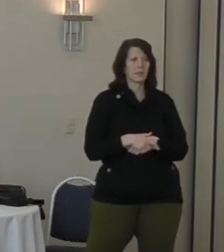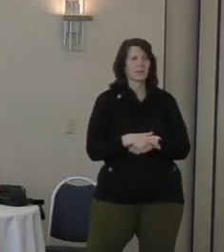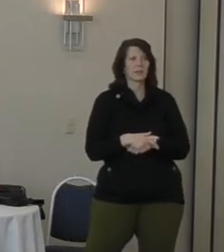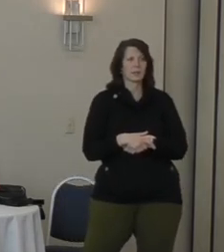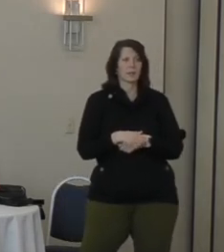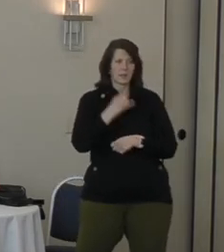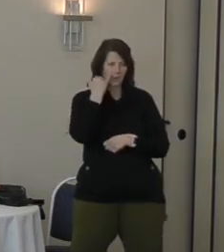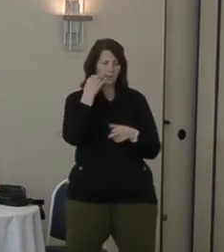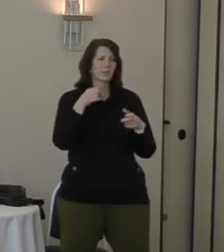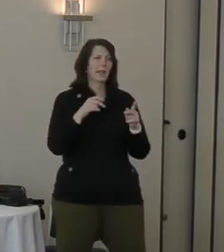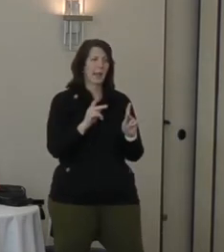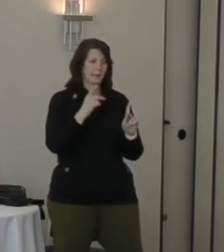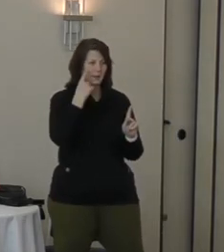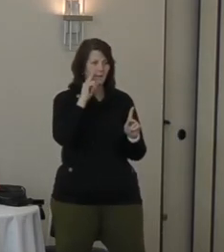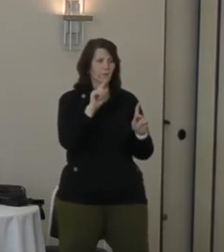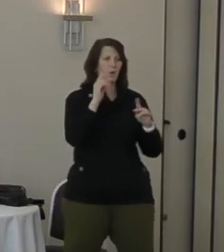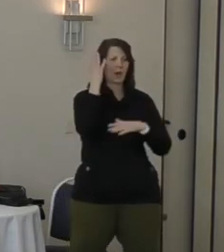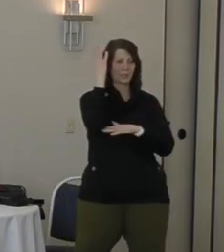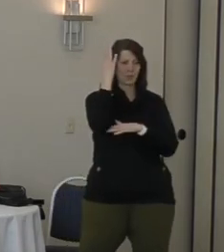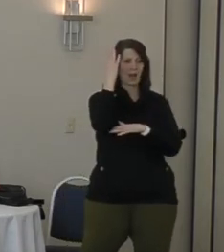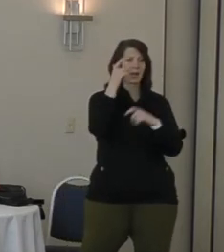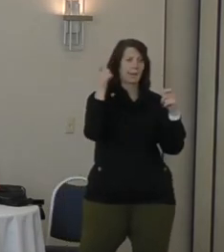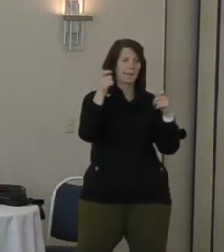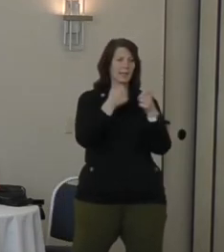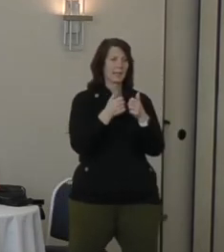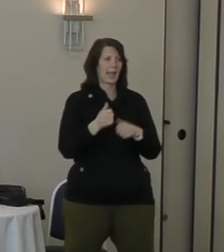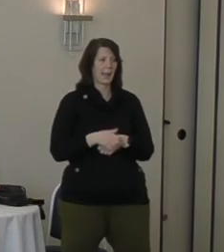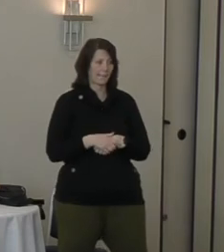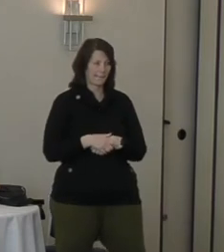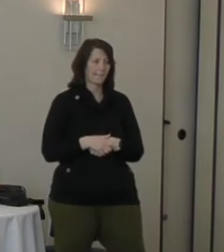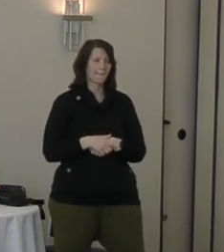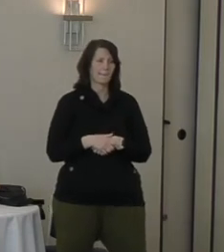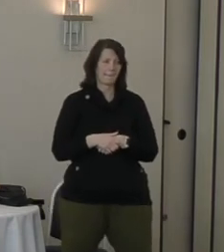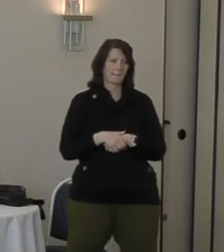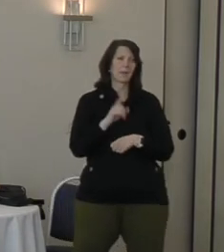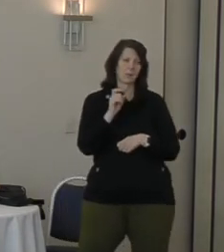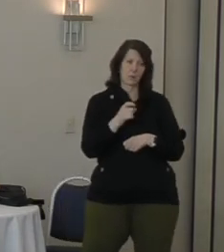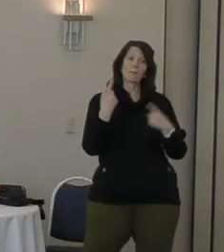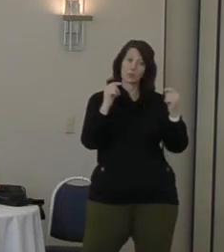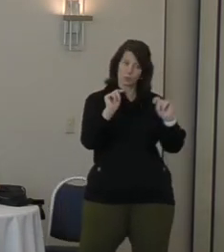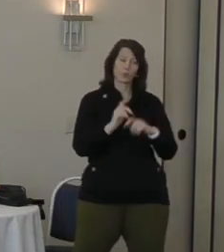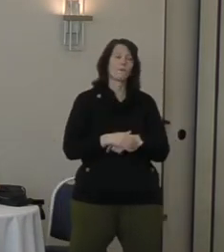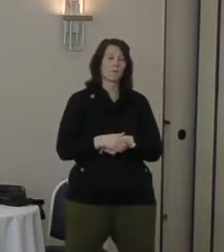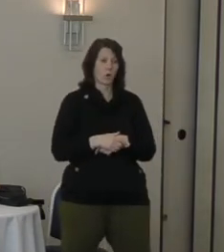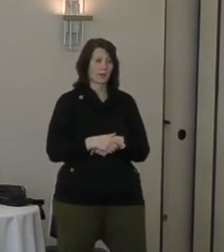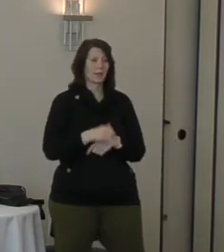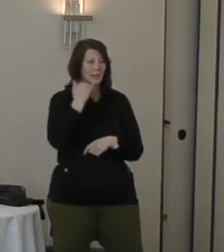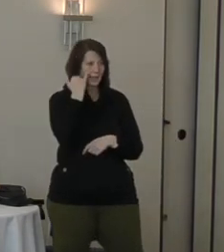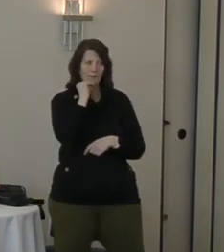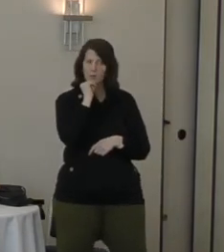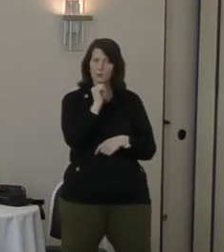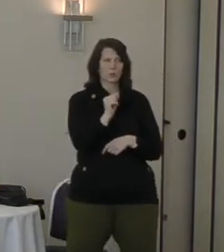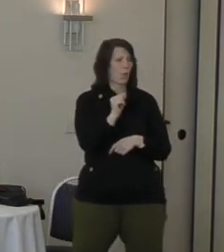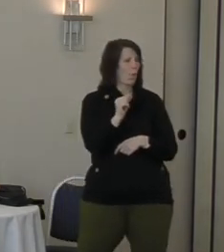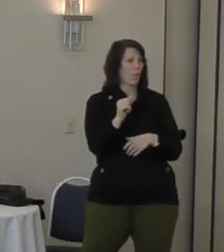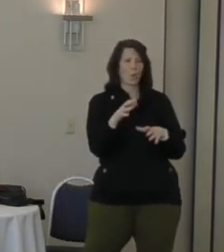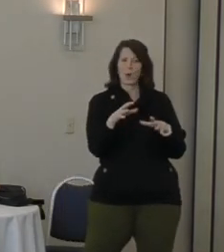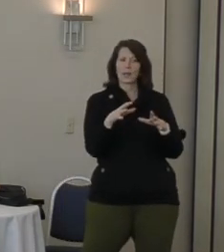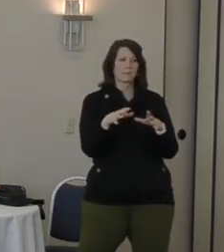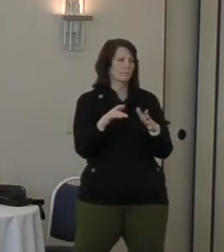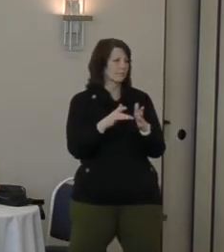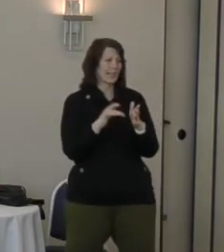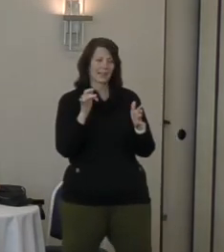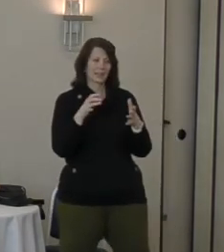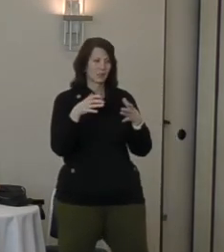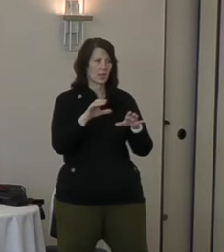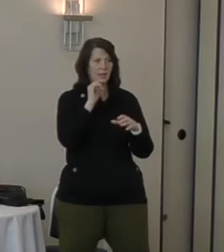have, if there is an opportunity for a try in a big game, you've got to shoot for it. And if you don't take those shots because you're not